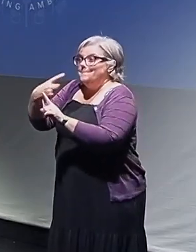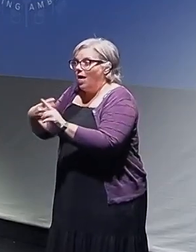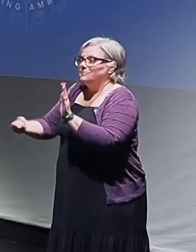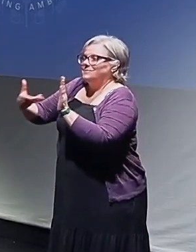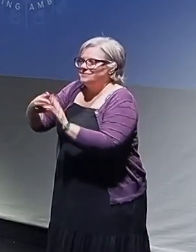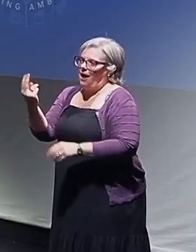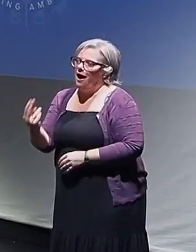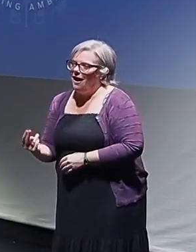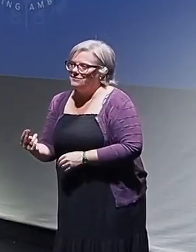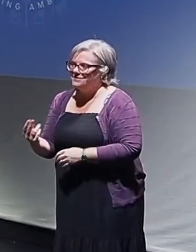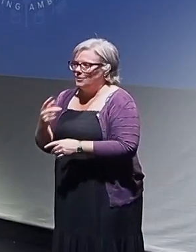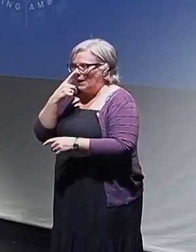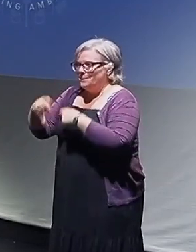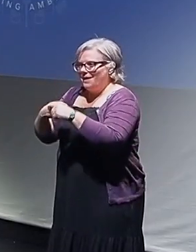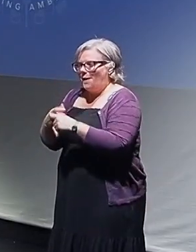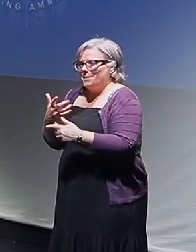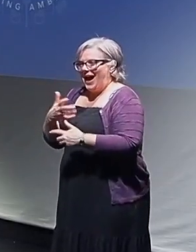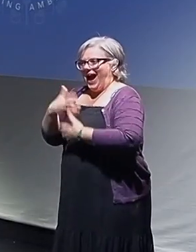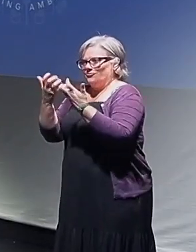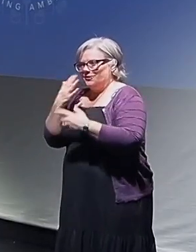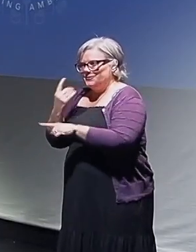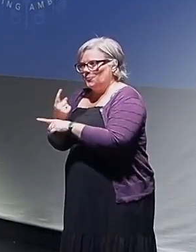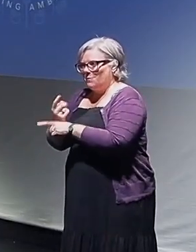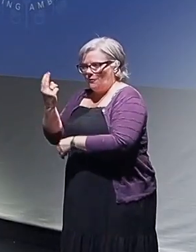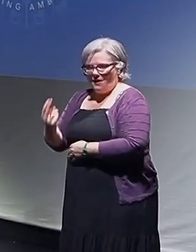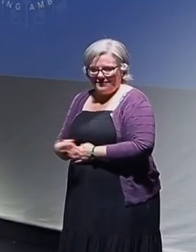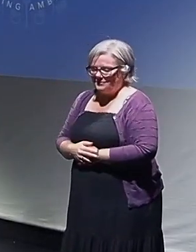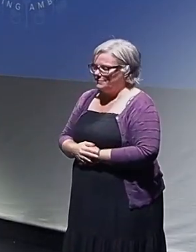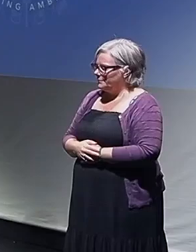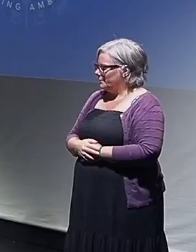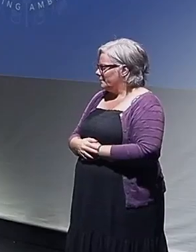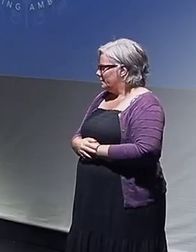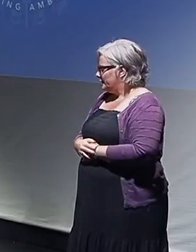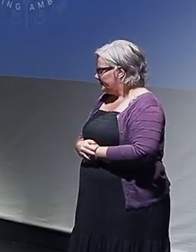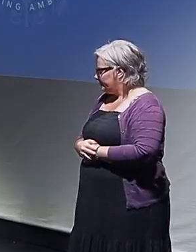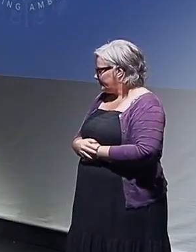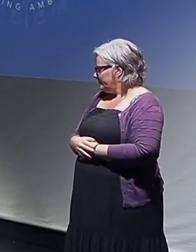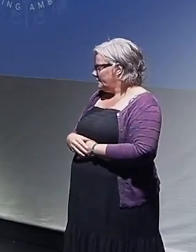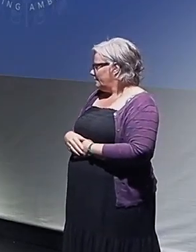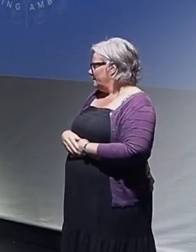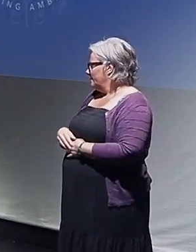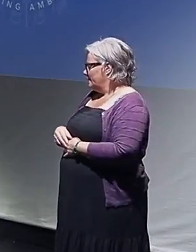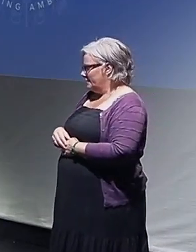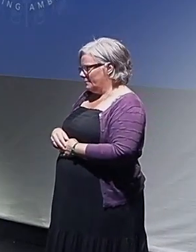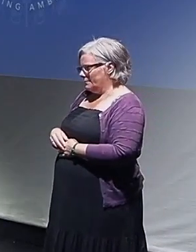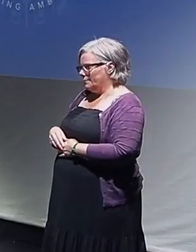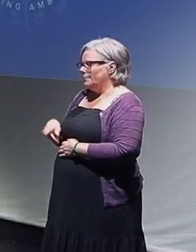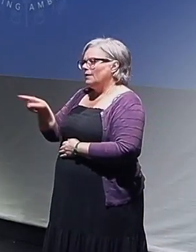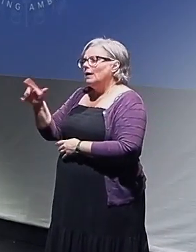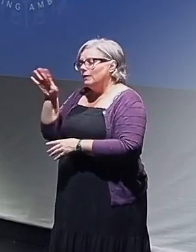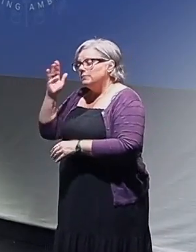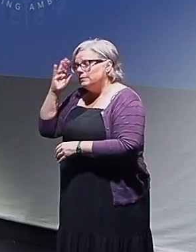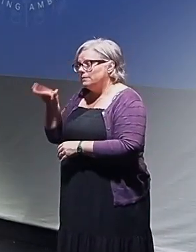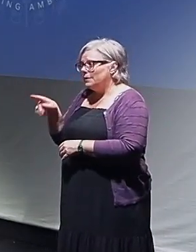So, you've got your own collection. Yeah. You're not the youngest owner of a Tracy Sadly Emin, not. apparently. He's a year older than me, but